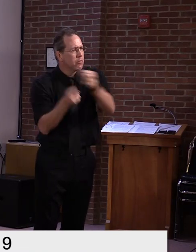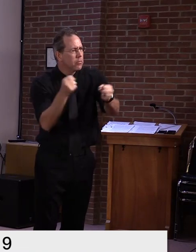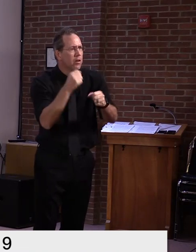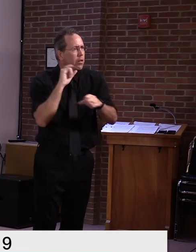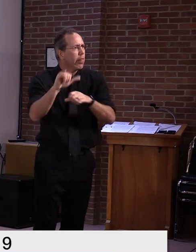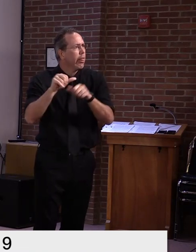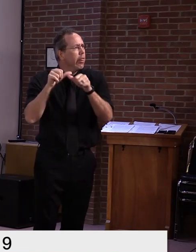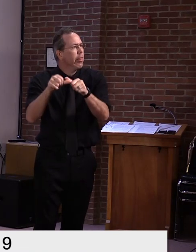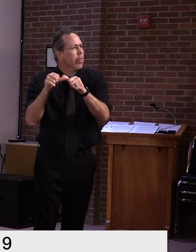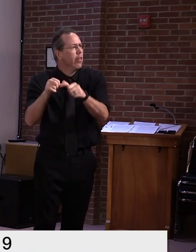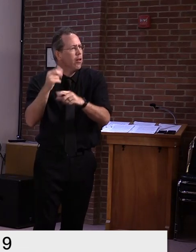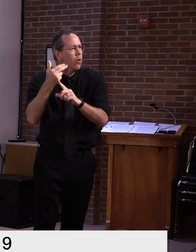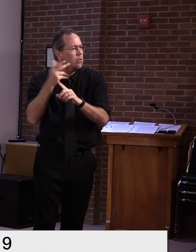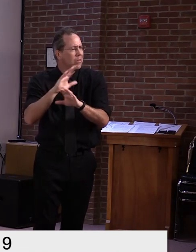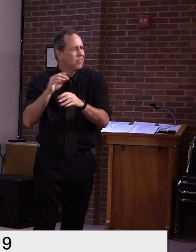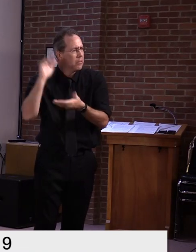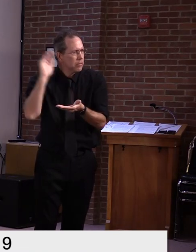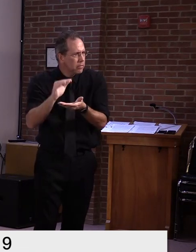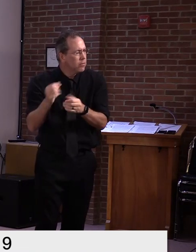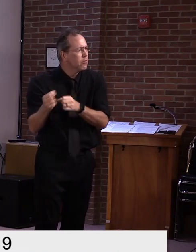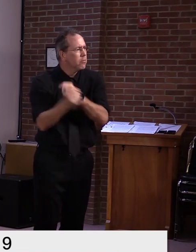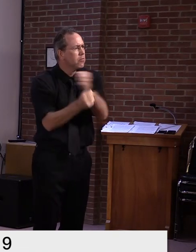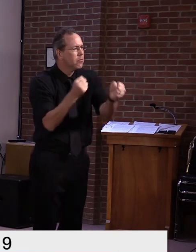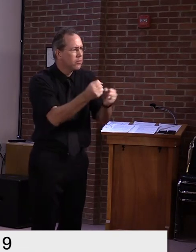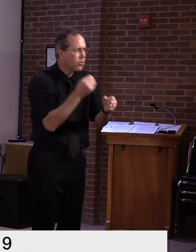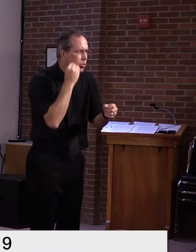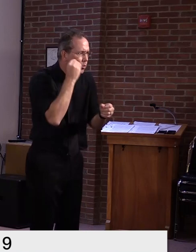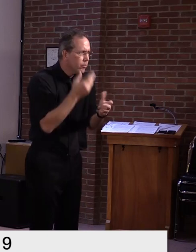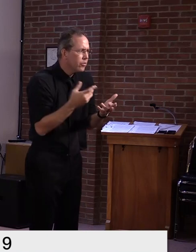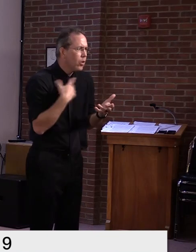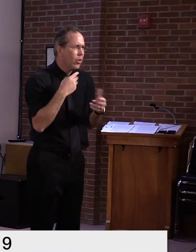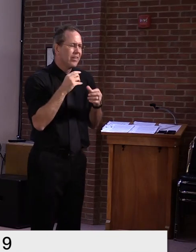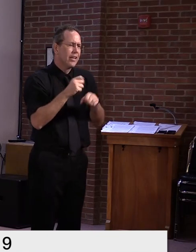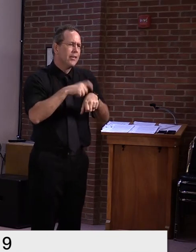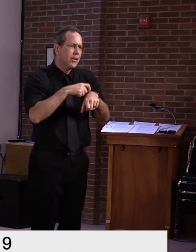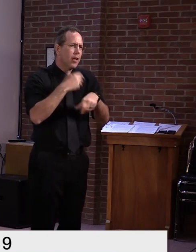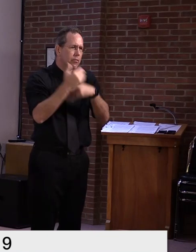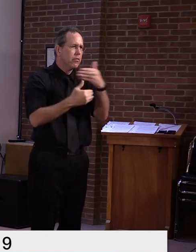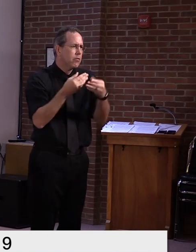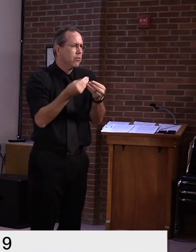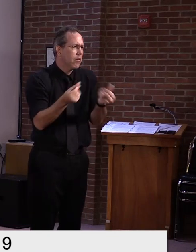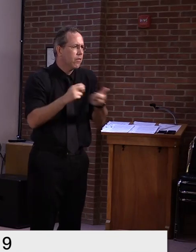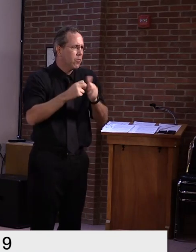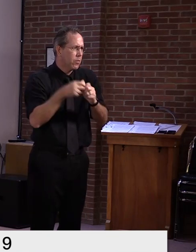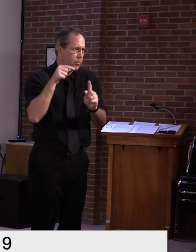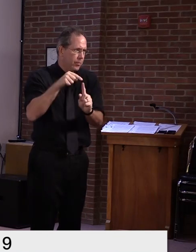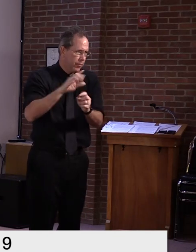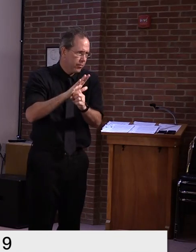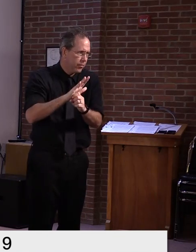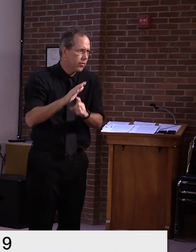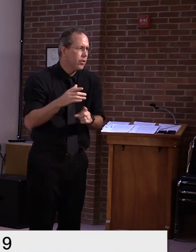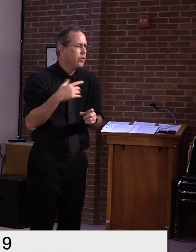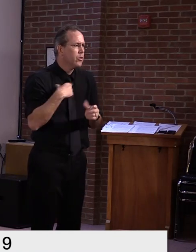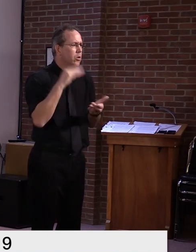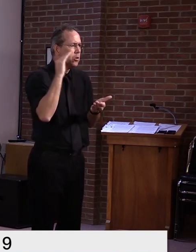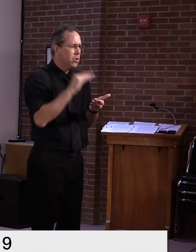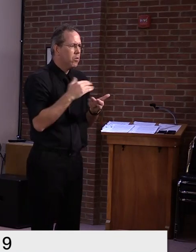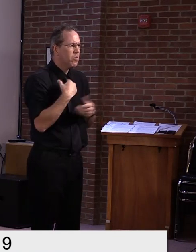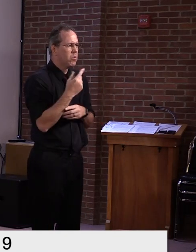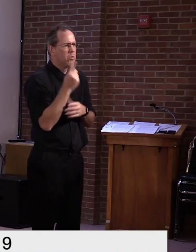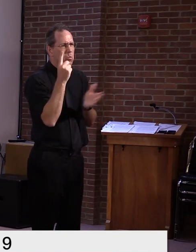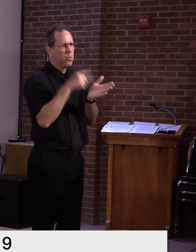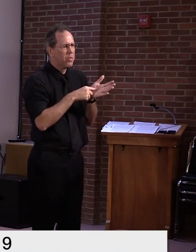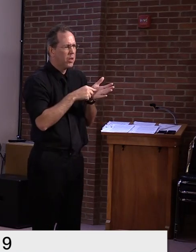system down to about roughly 1,000 people right at the moment from the height